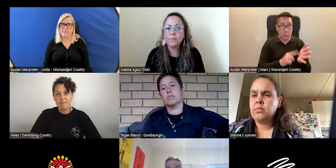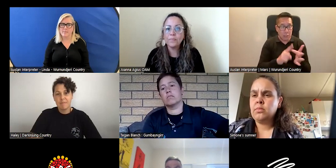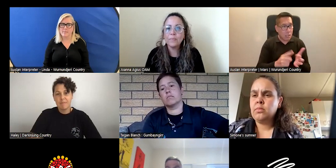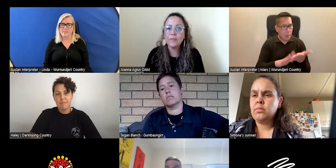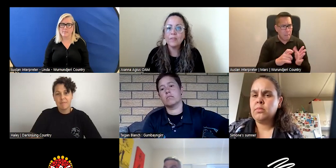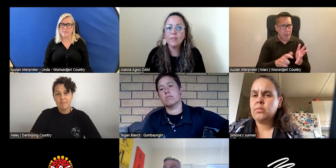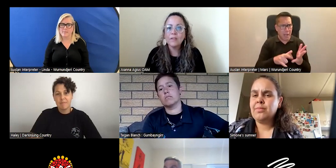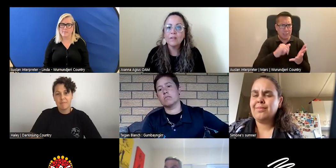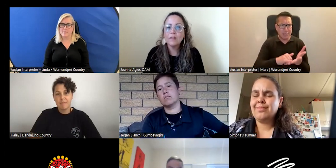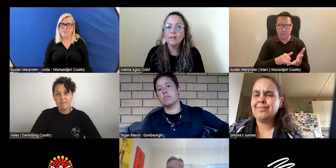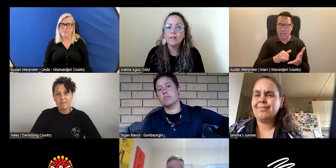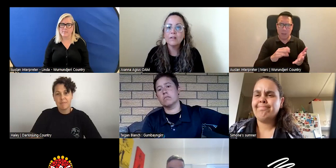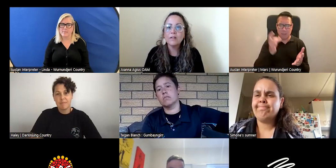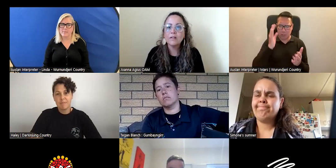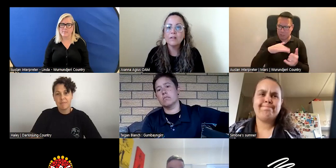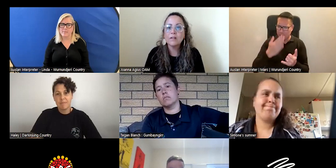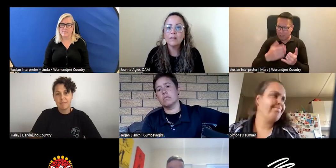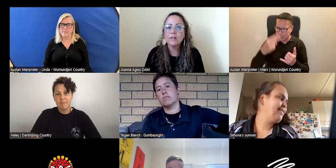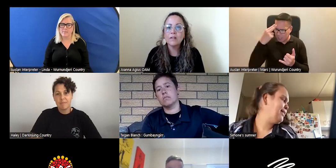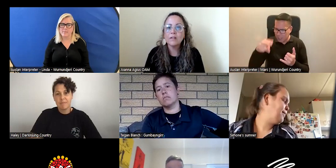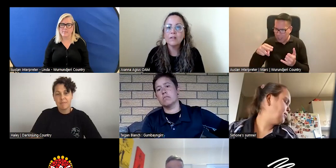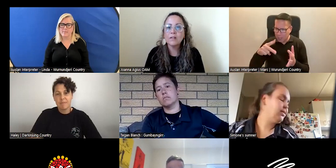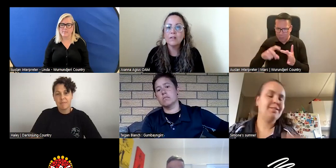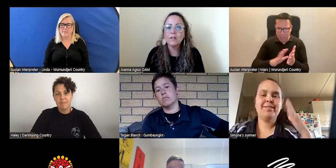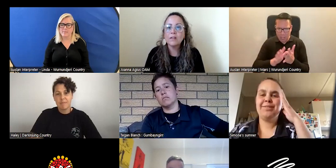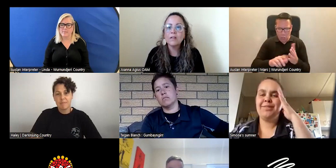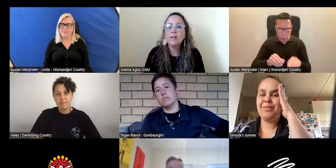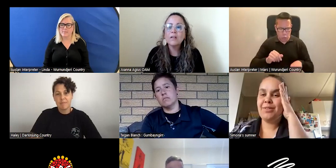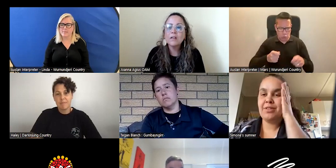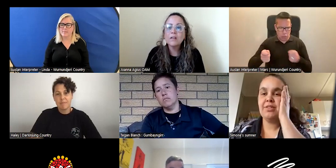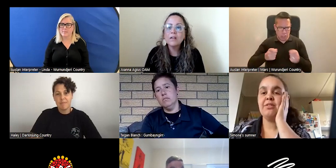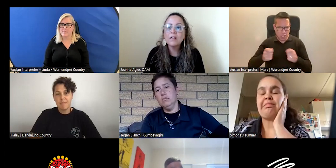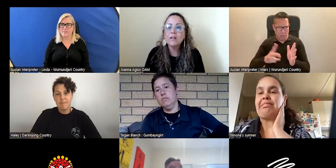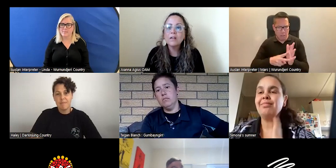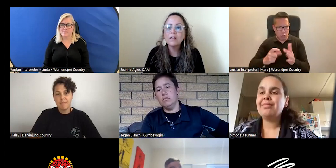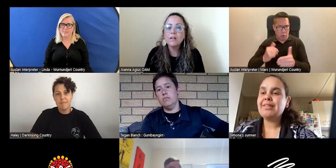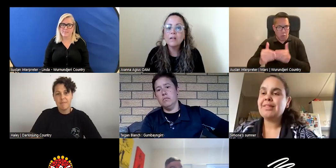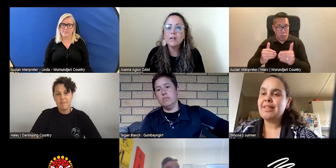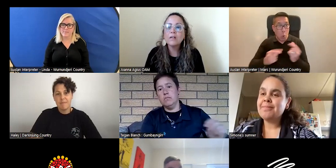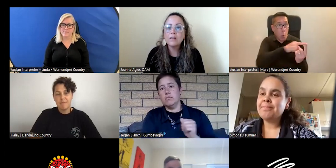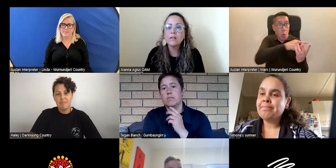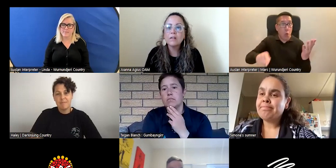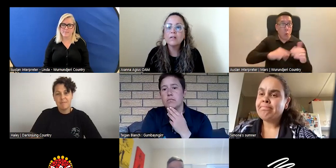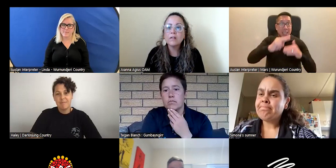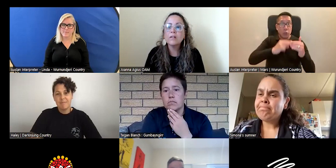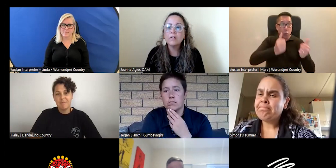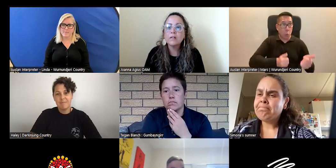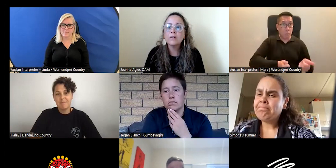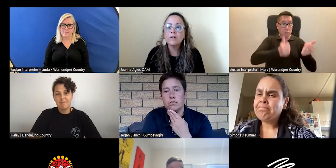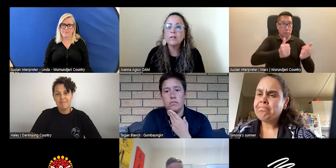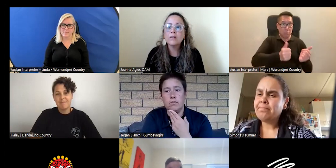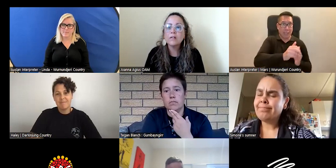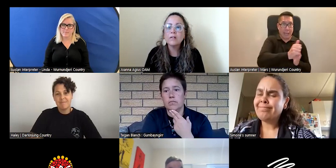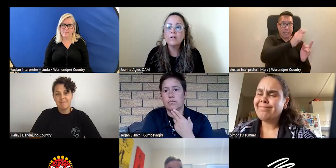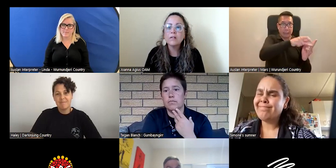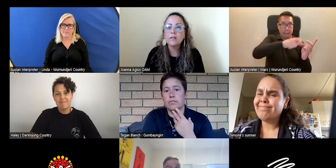Marcus, forget his last name, he was the co-chair of the Victorian process. So all those national leaders, I was lucky enough